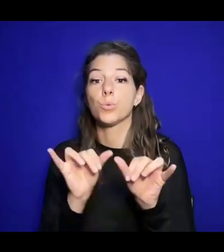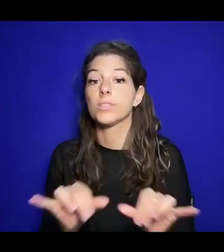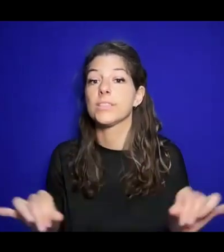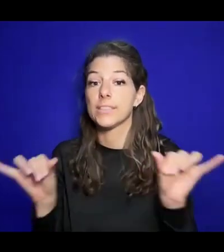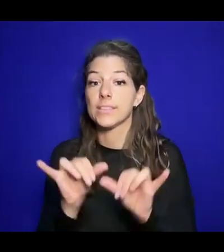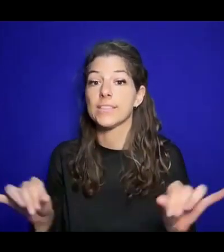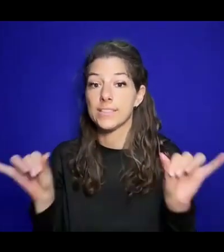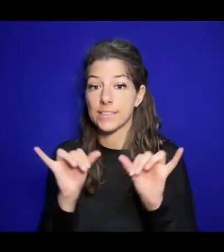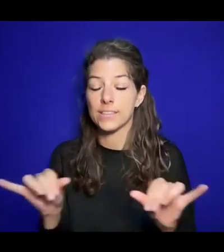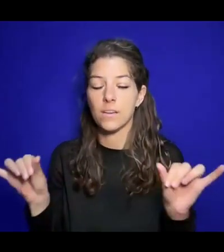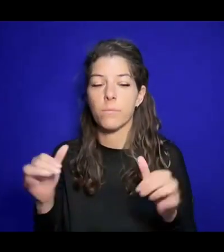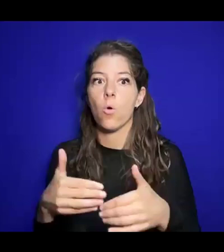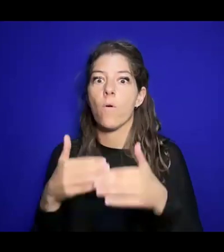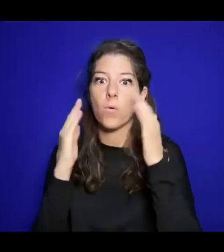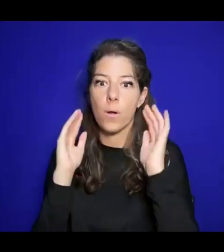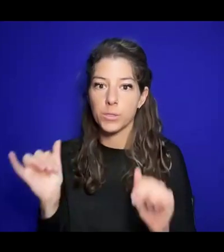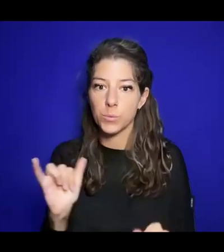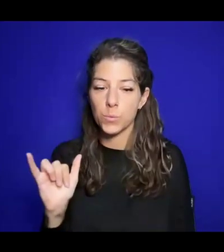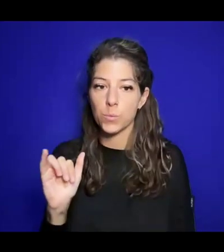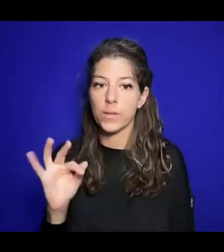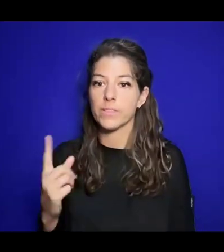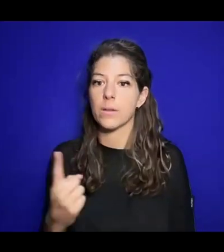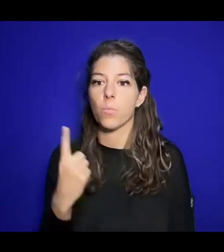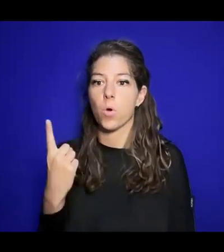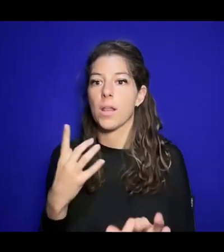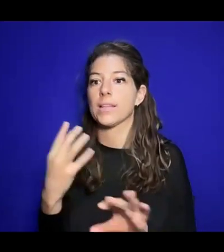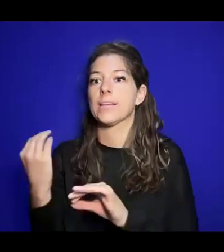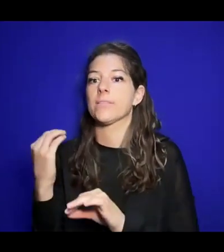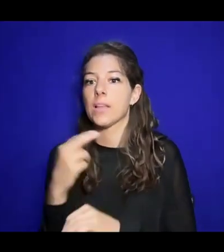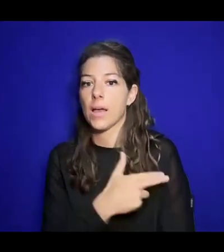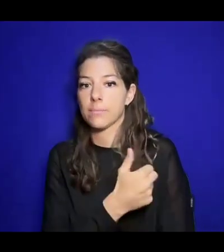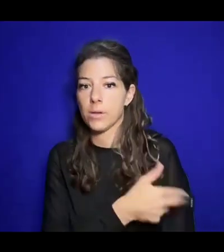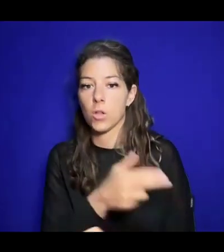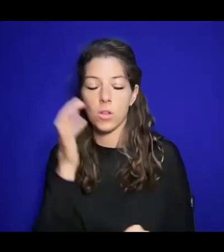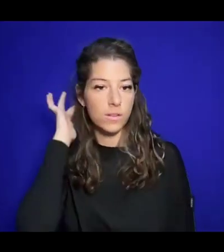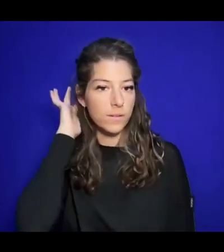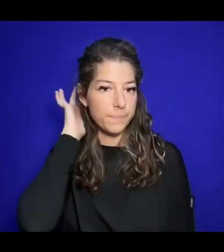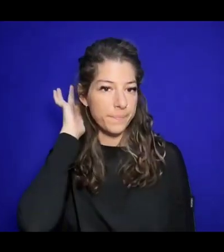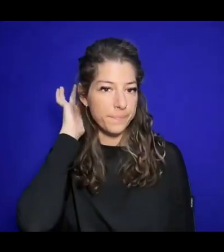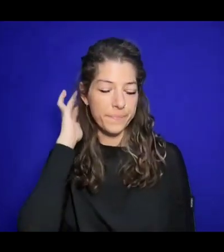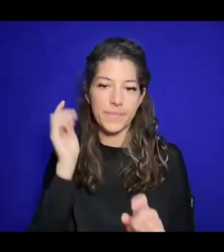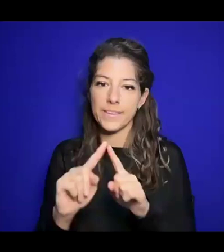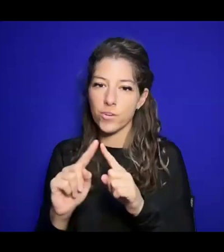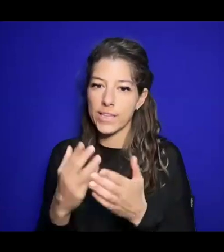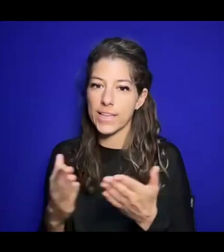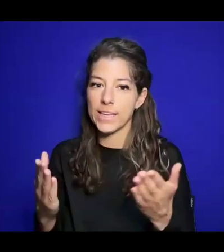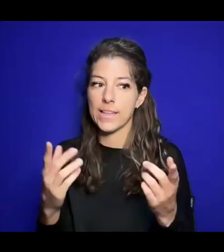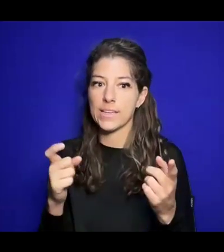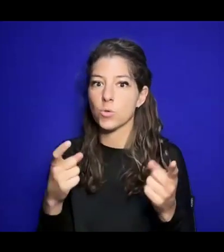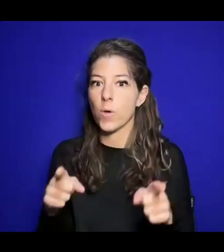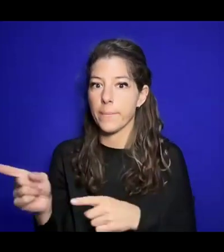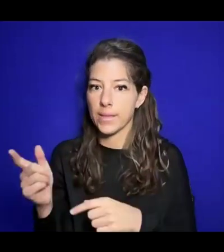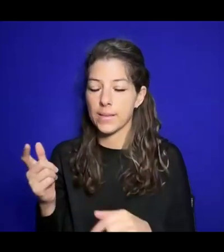be so overwhelming when somebody first leaves the hospital and all the different things that need to happen.